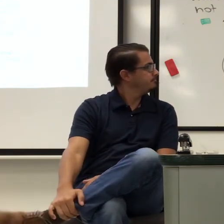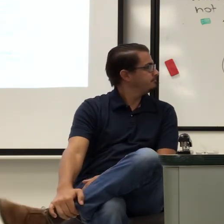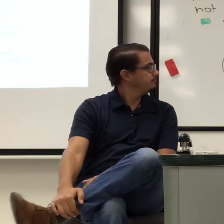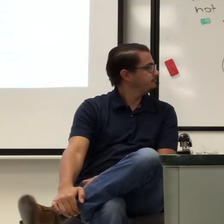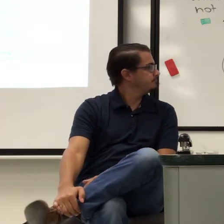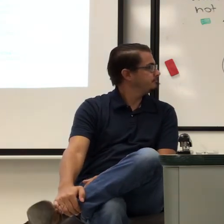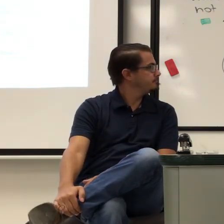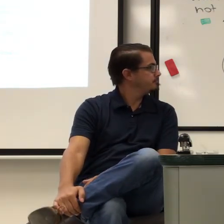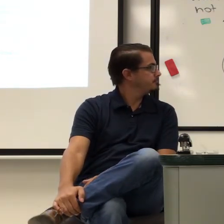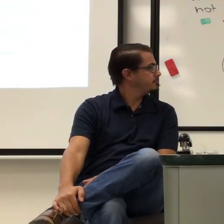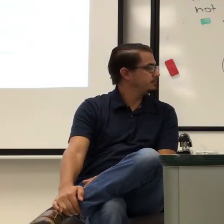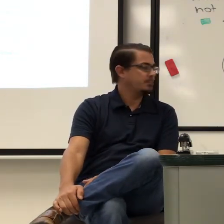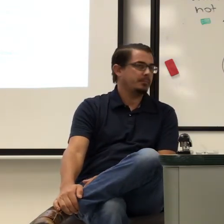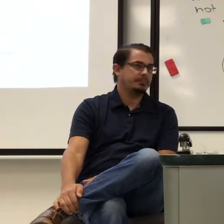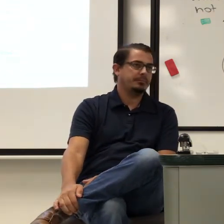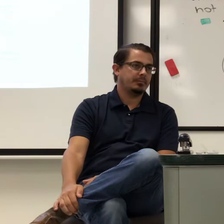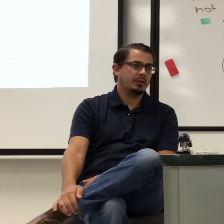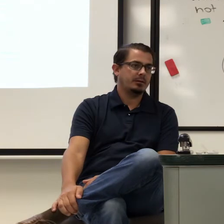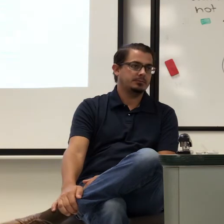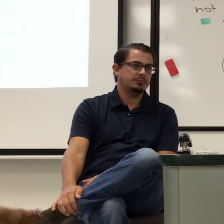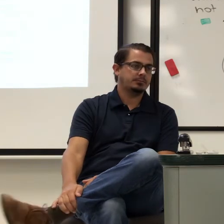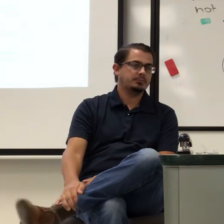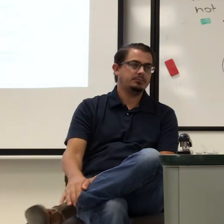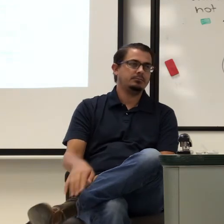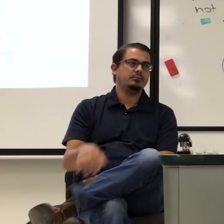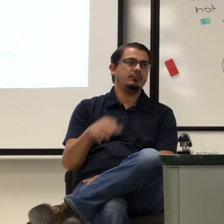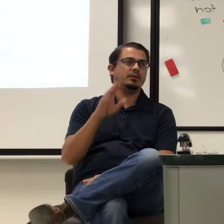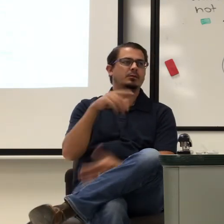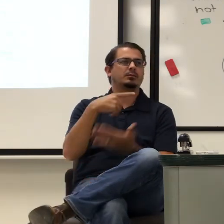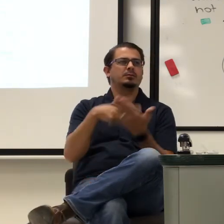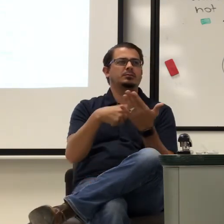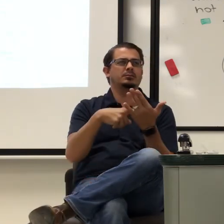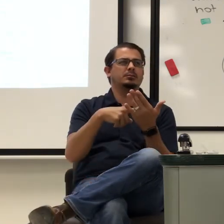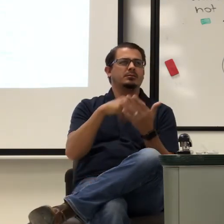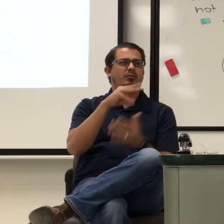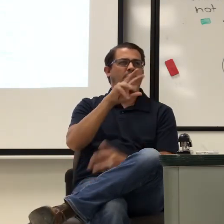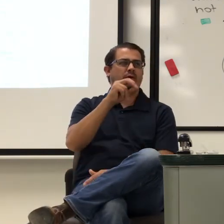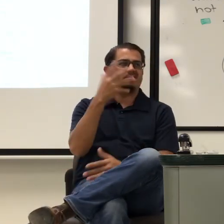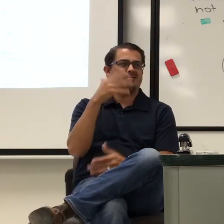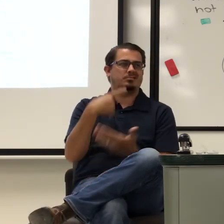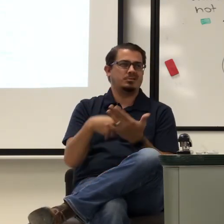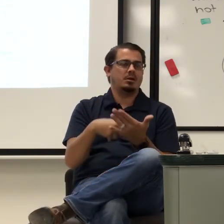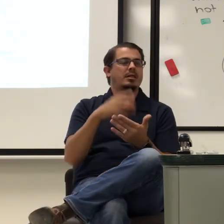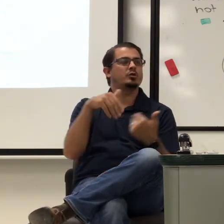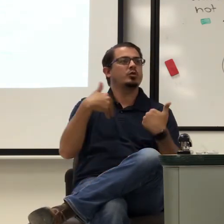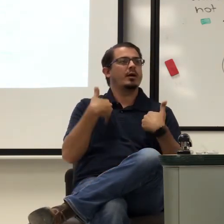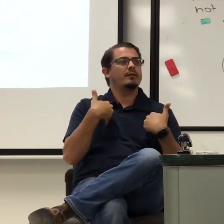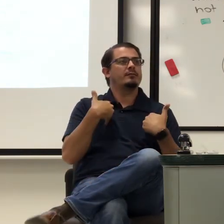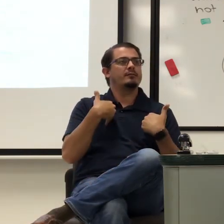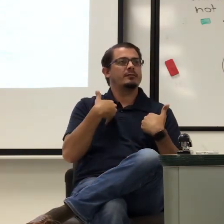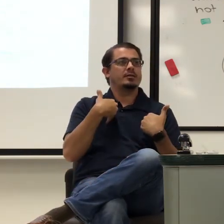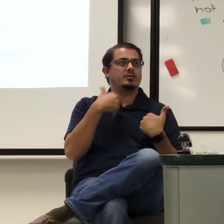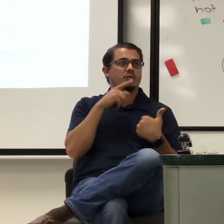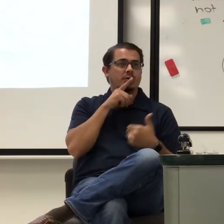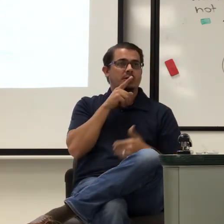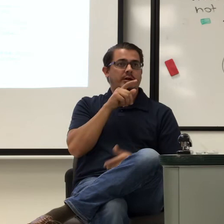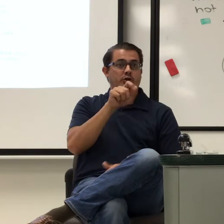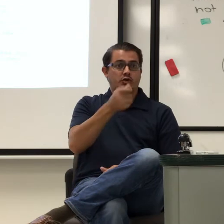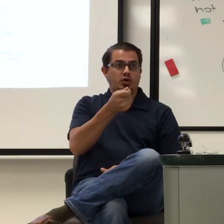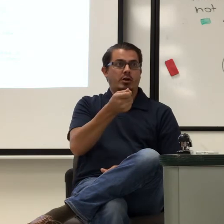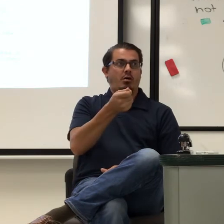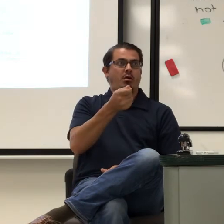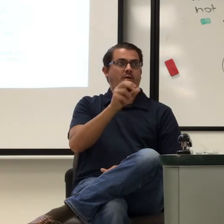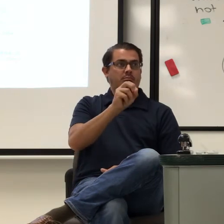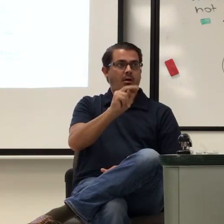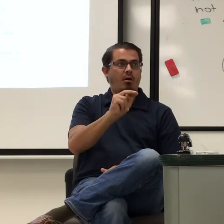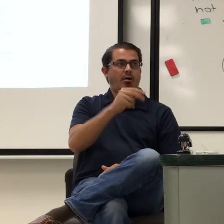Okay, you synthesize it. We teach the details of transcription, translation in 430. But that's what you got. You're turning on genes. That's what the